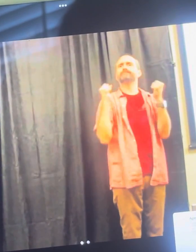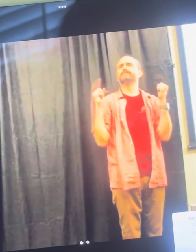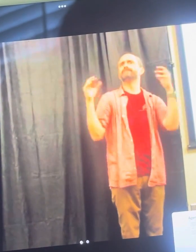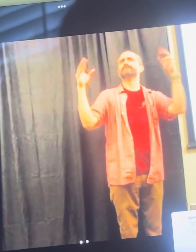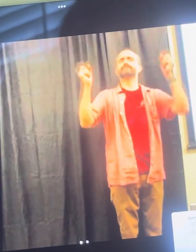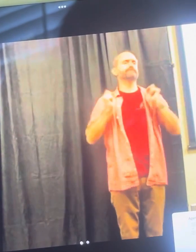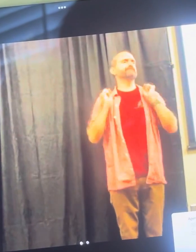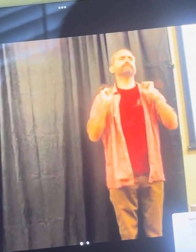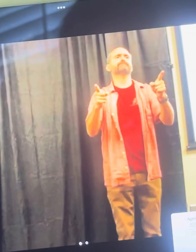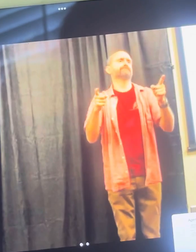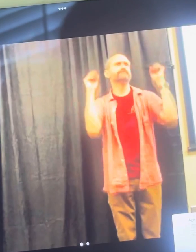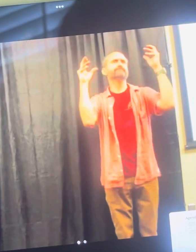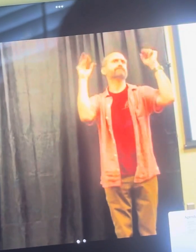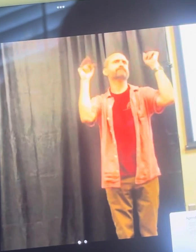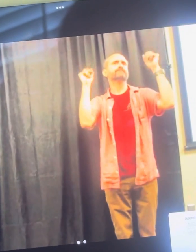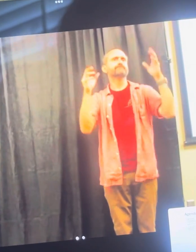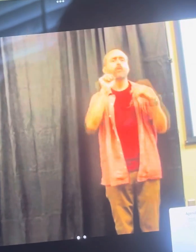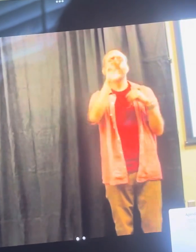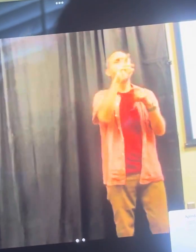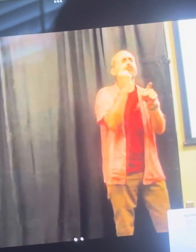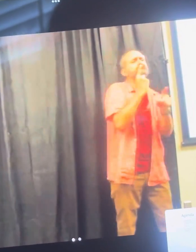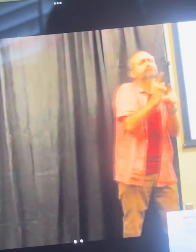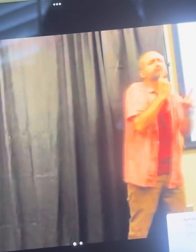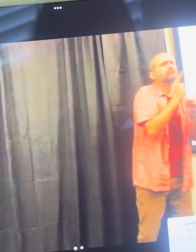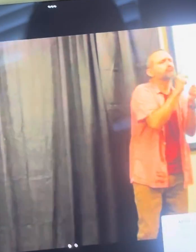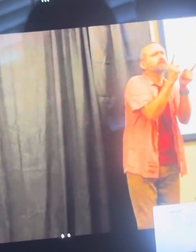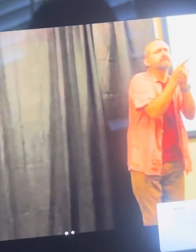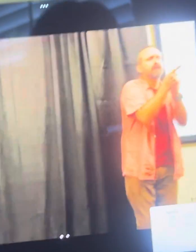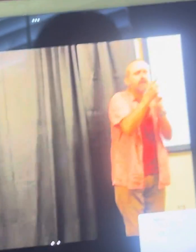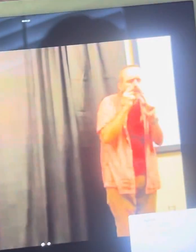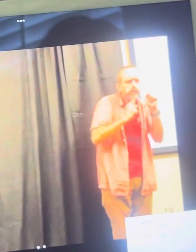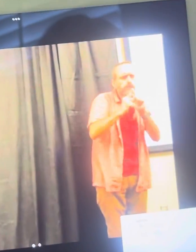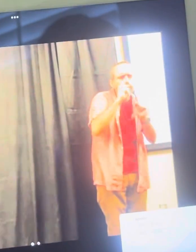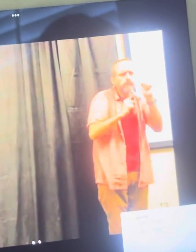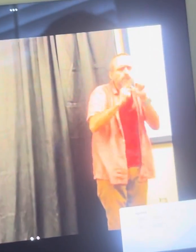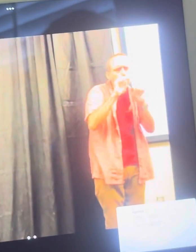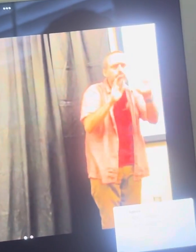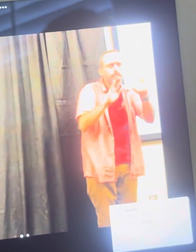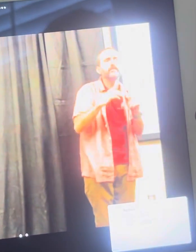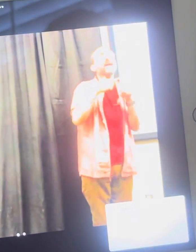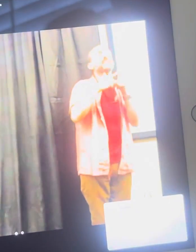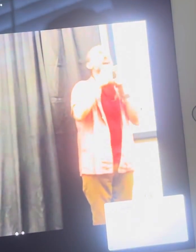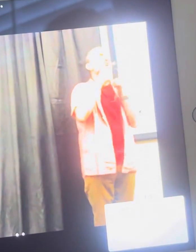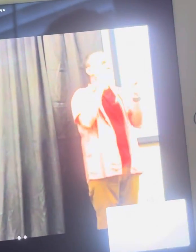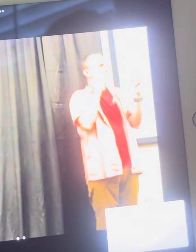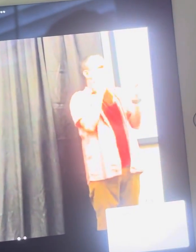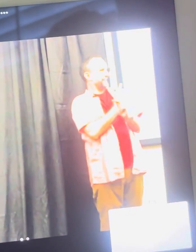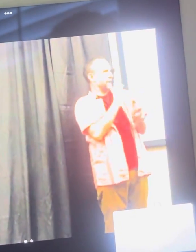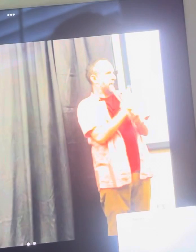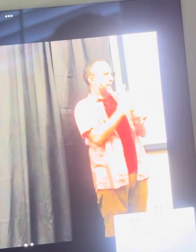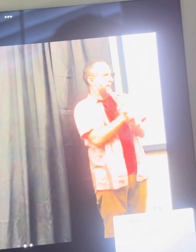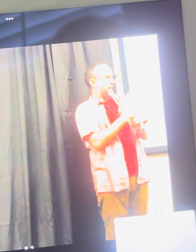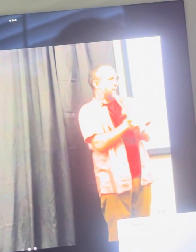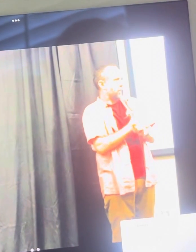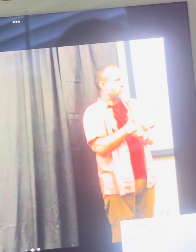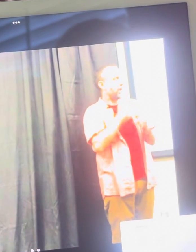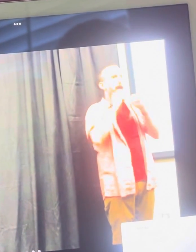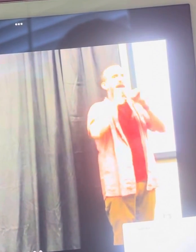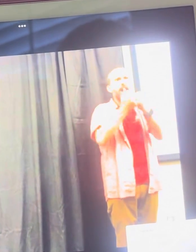start the first thing that you want to sign and appropriate translation and signing. Then we will